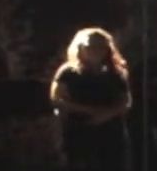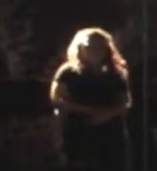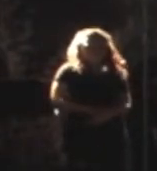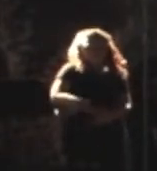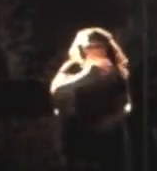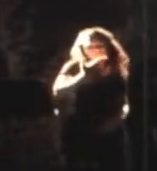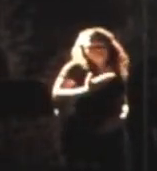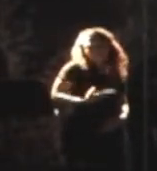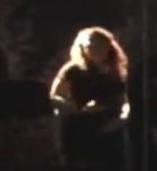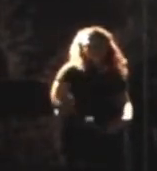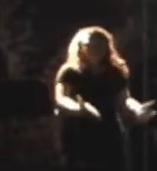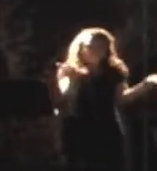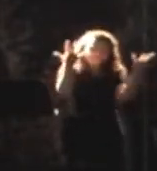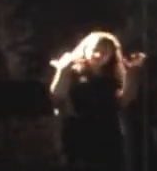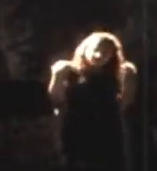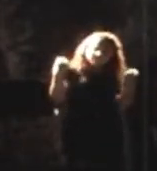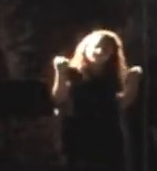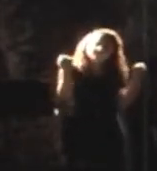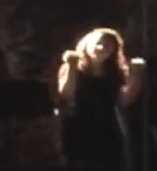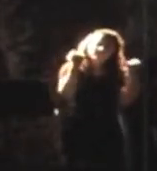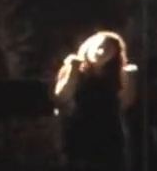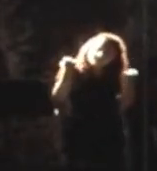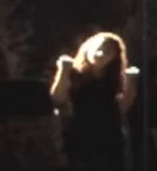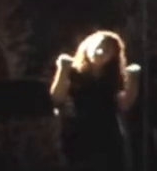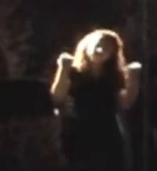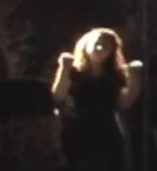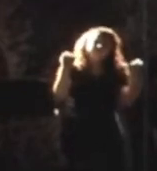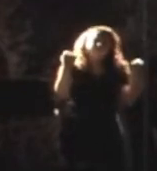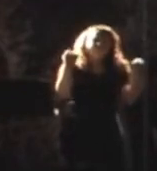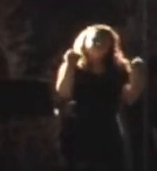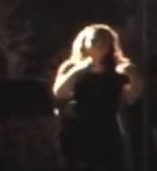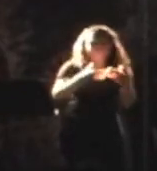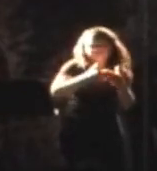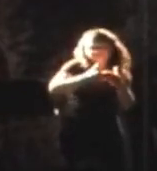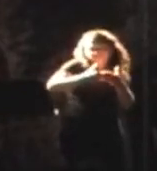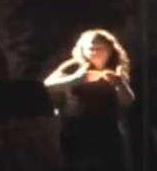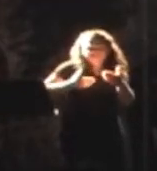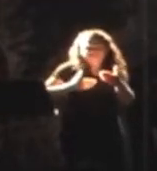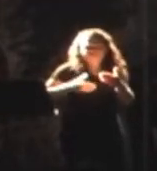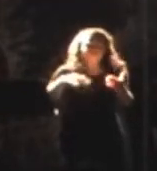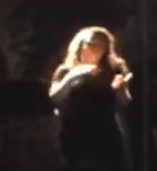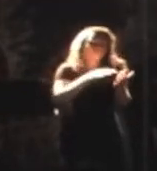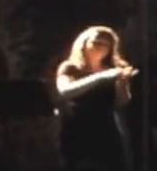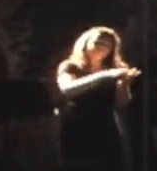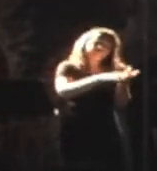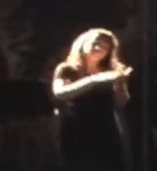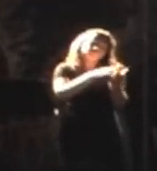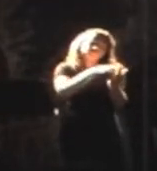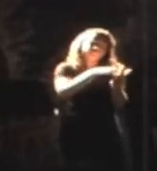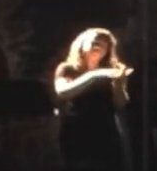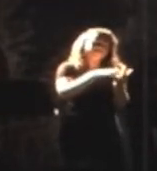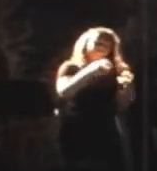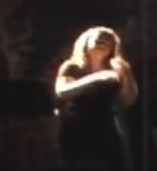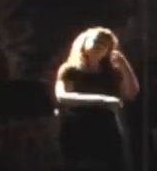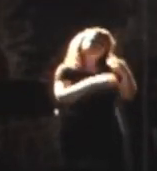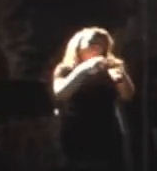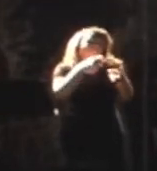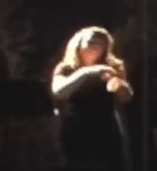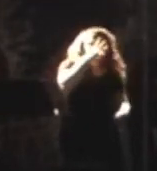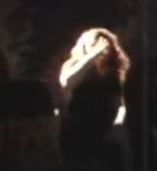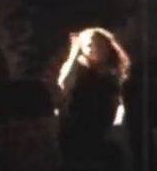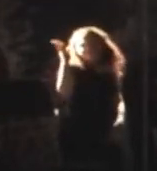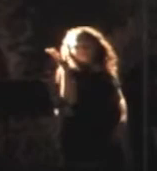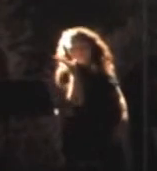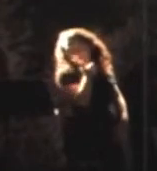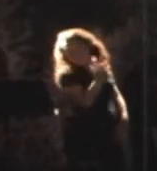you love me Cause I'm fragile And I thought that